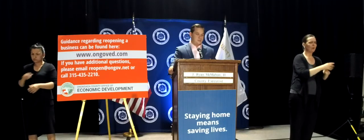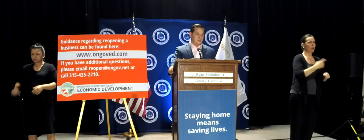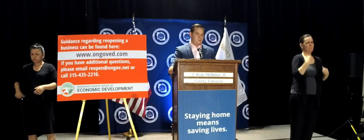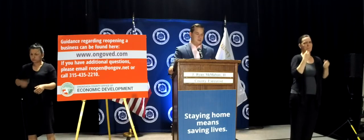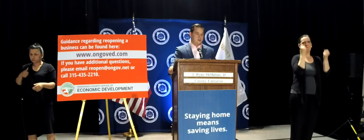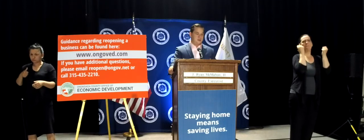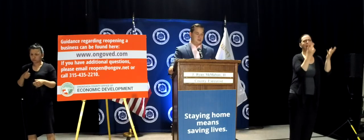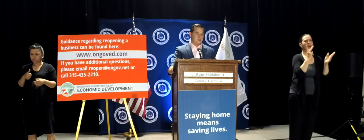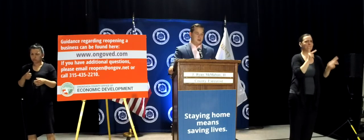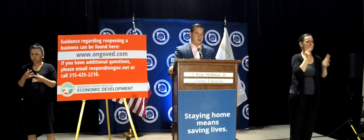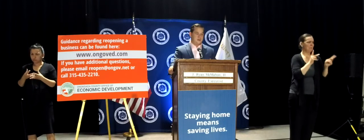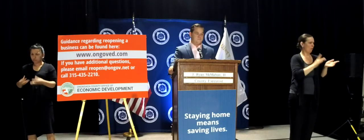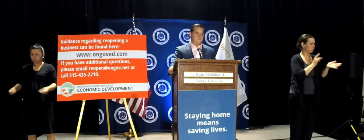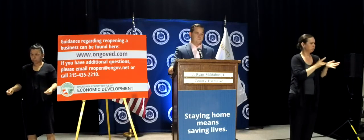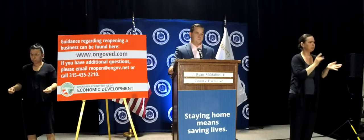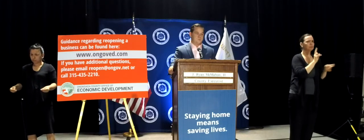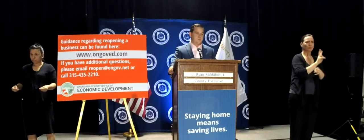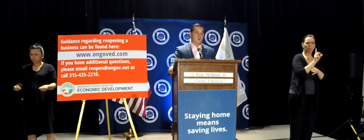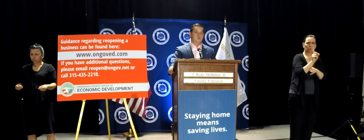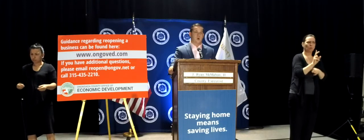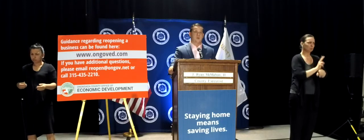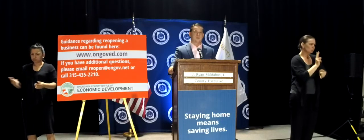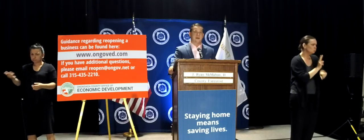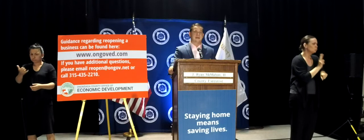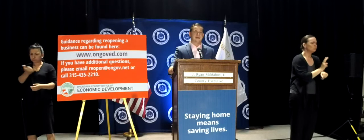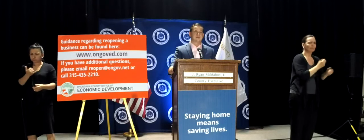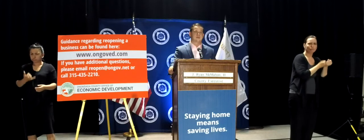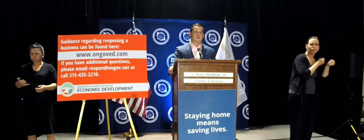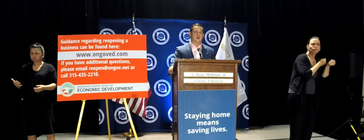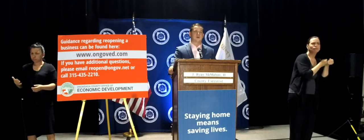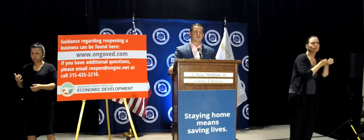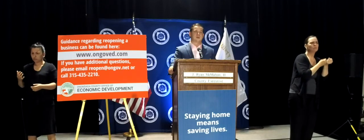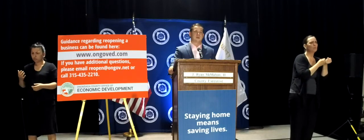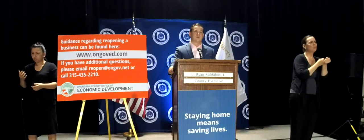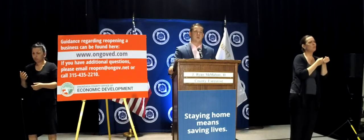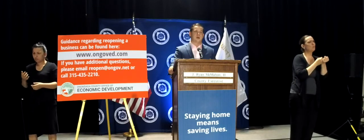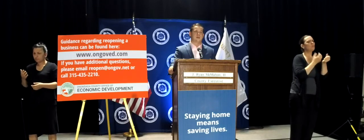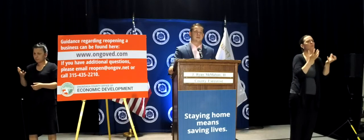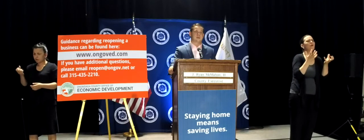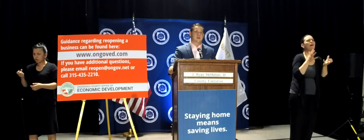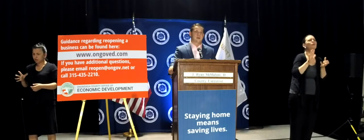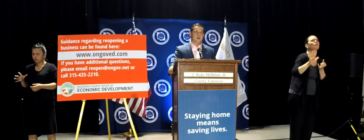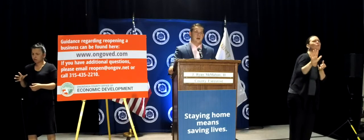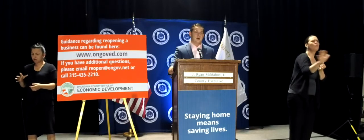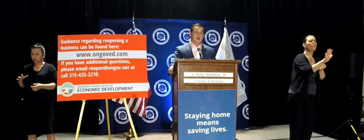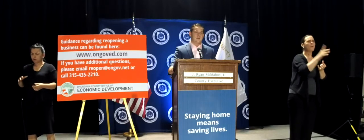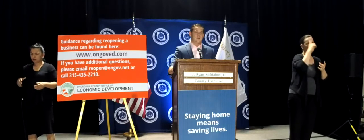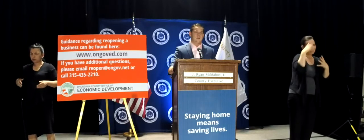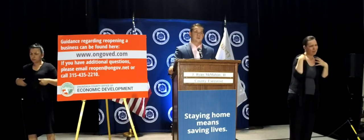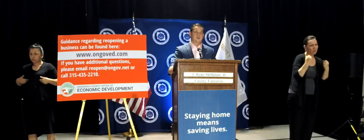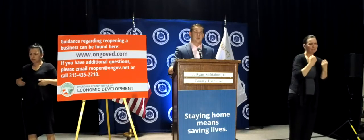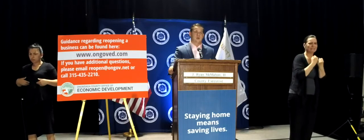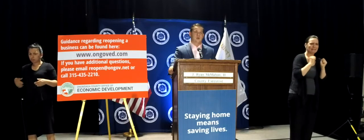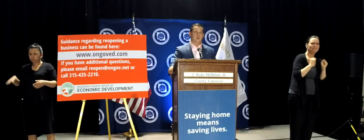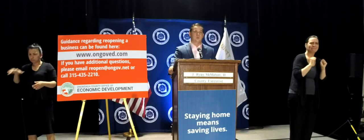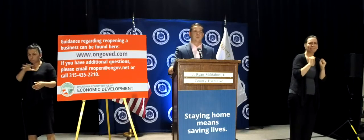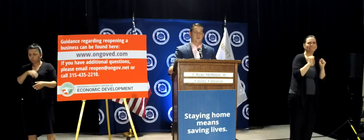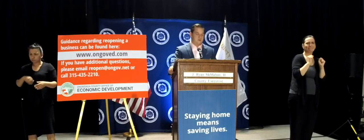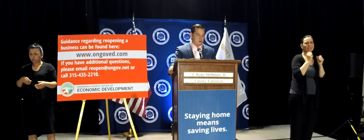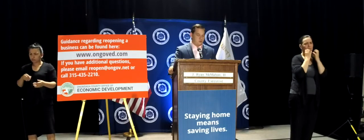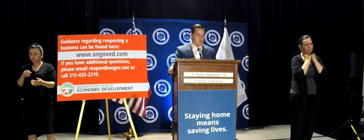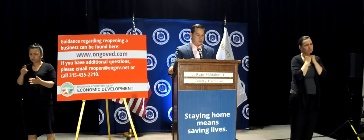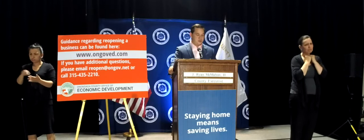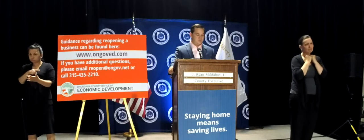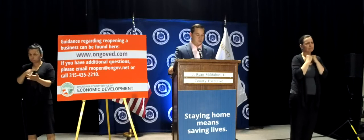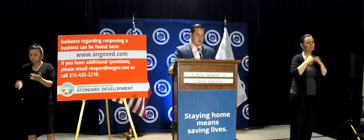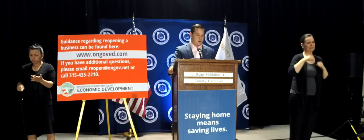liberties being postponed in many cases for us in different ways. This is all new. We've